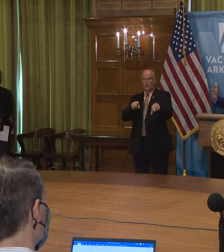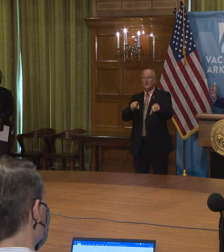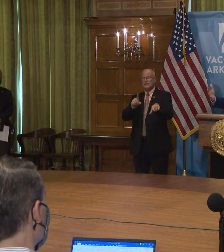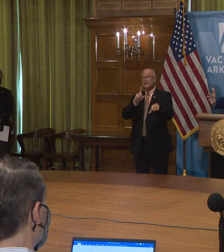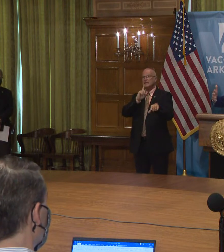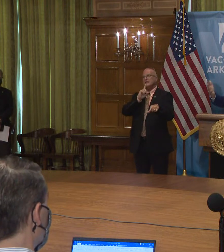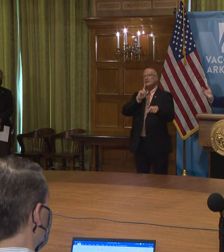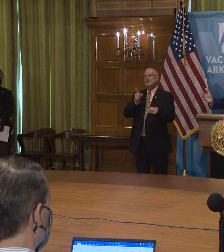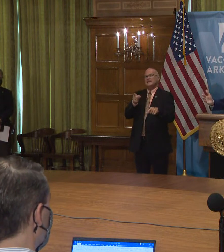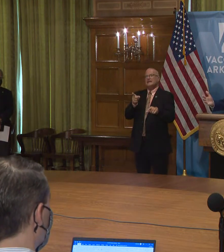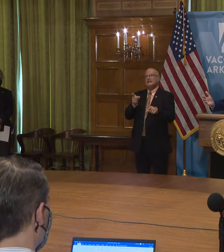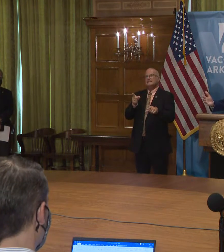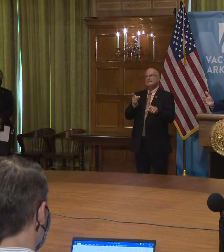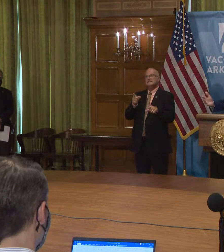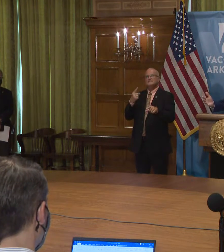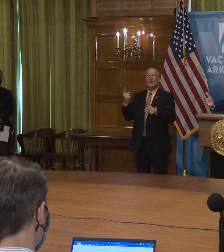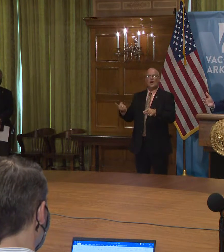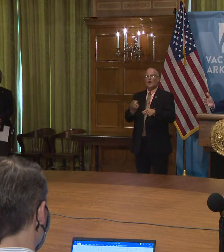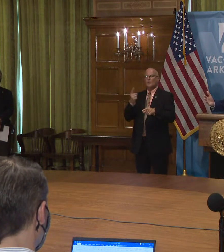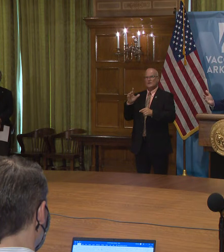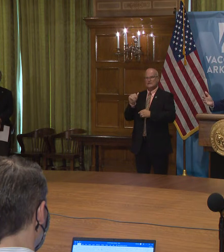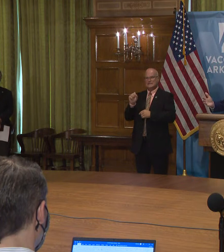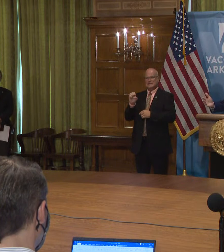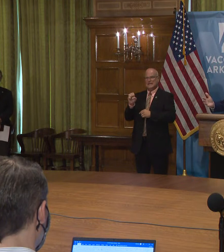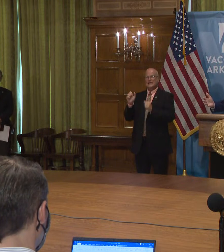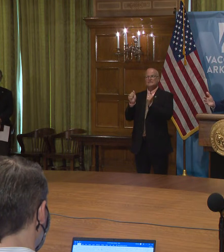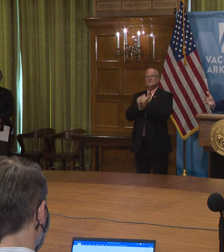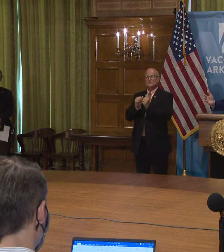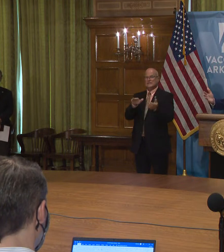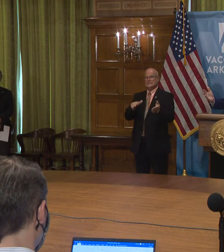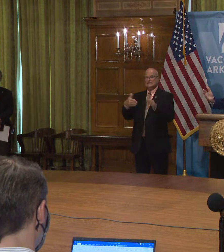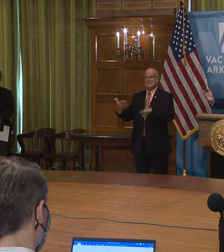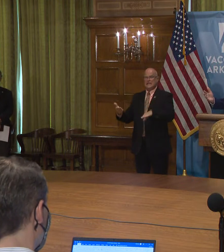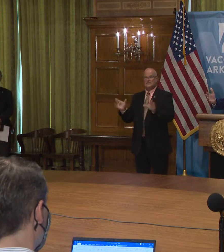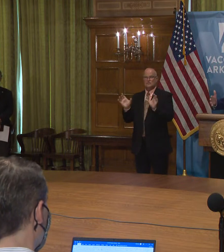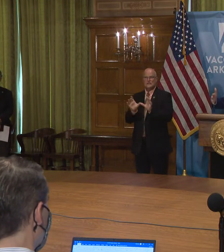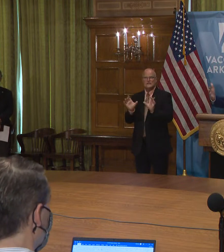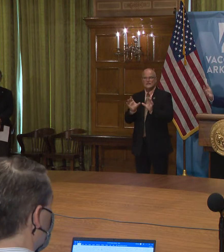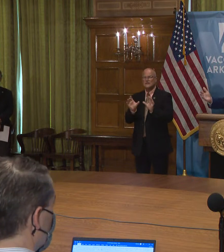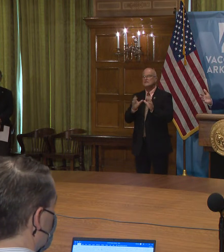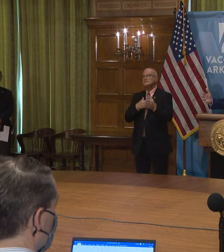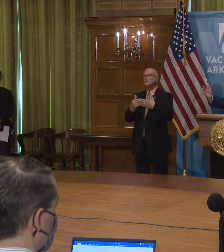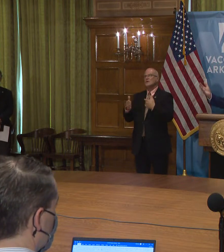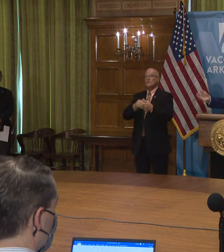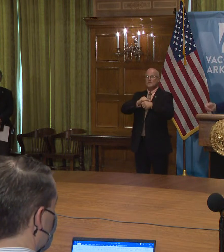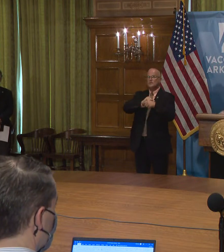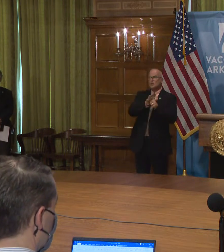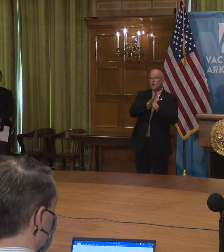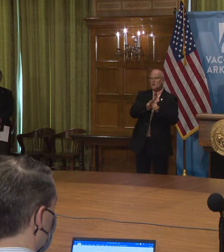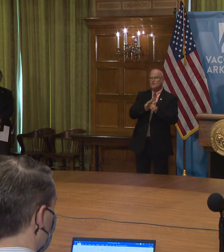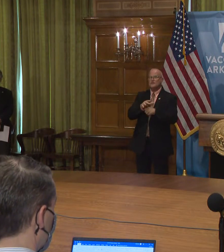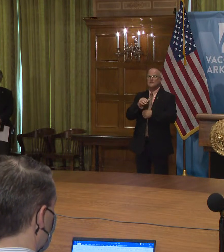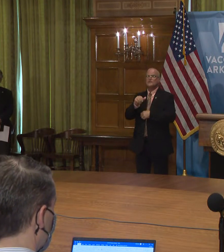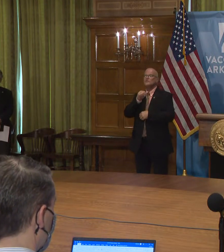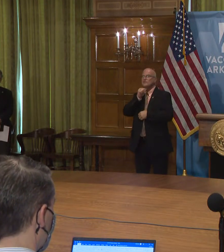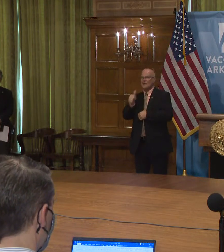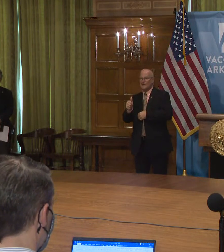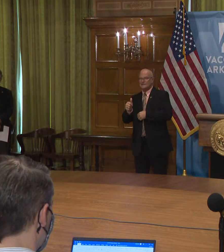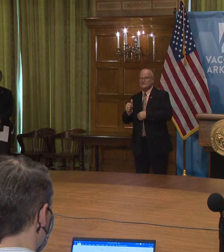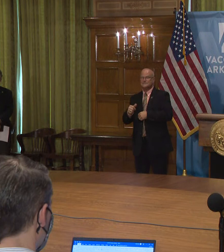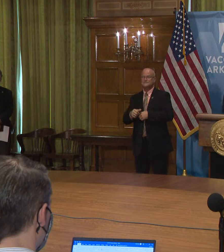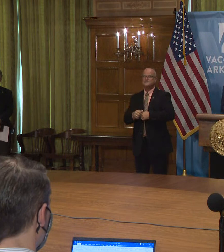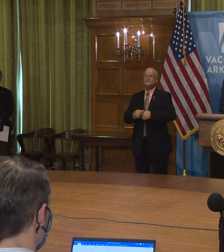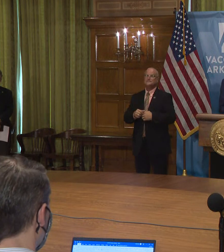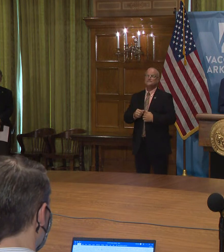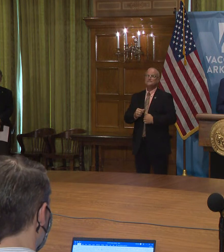is always the case with death certificates, whether it's COVID-related or otherwise.